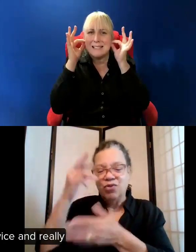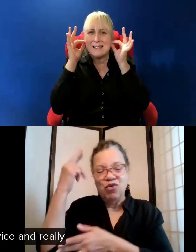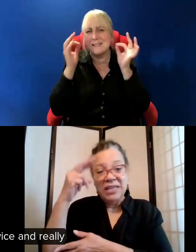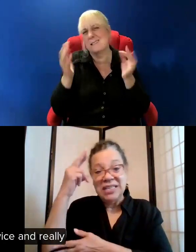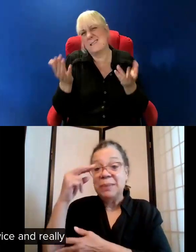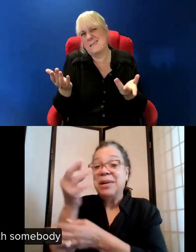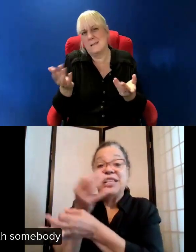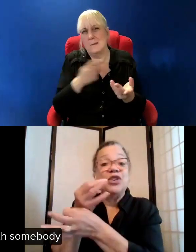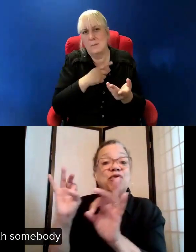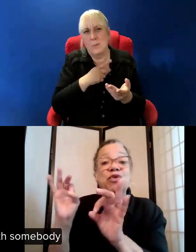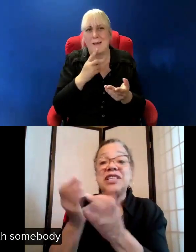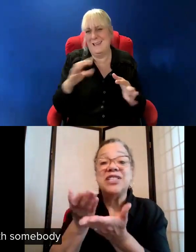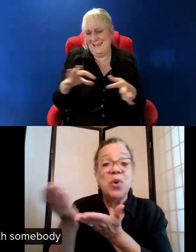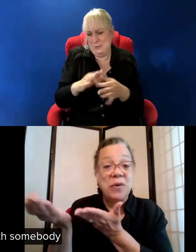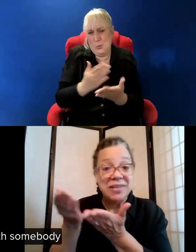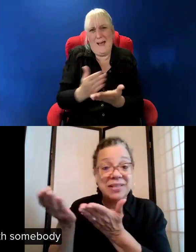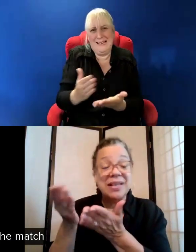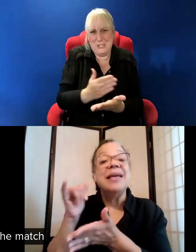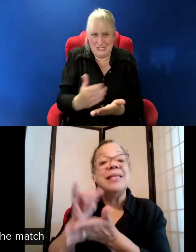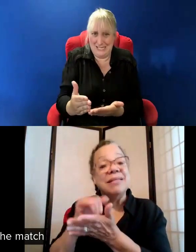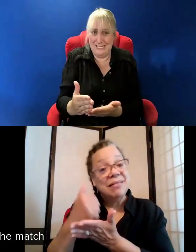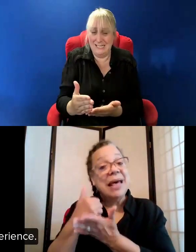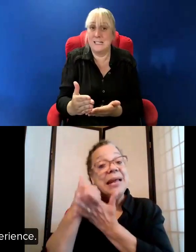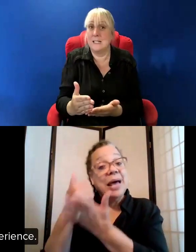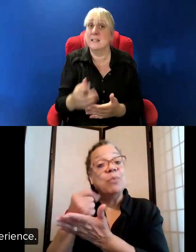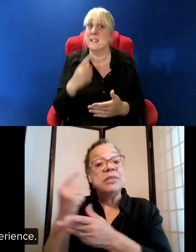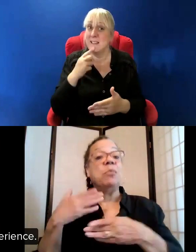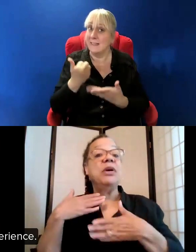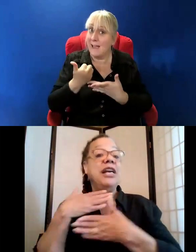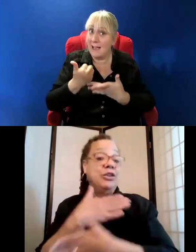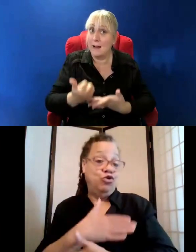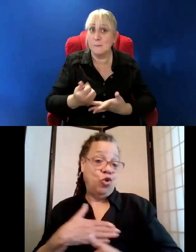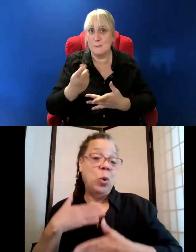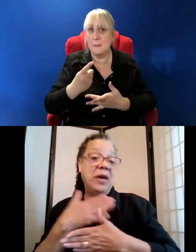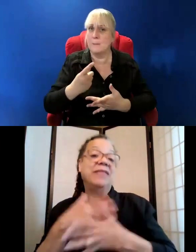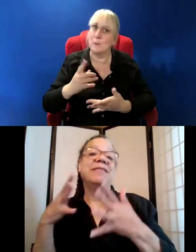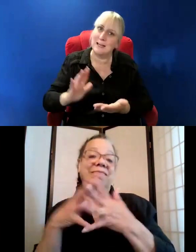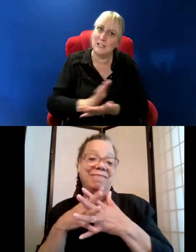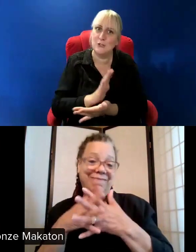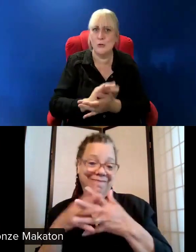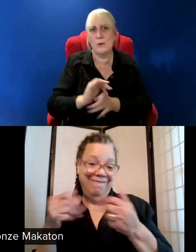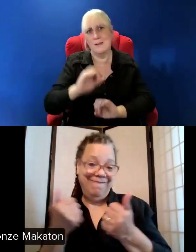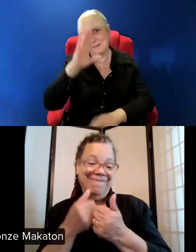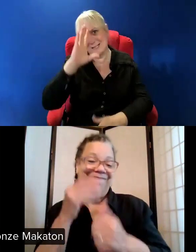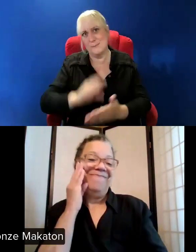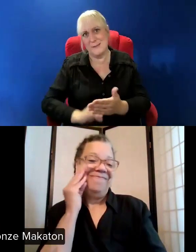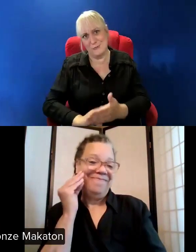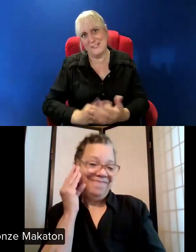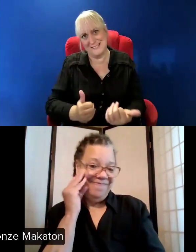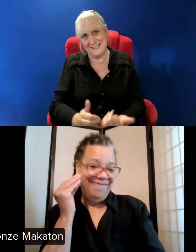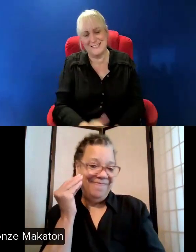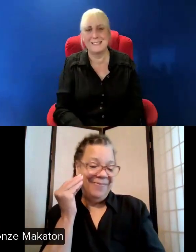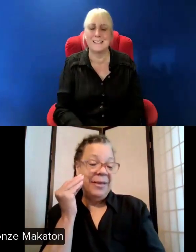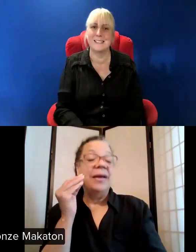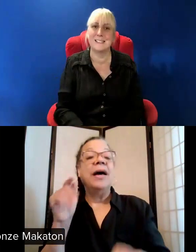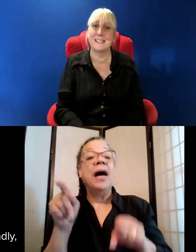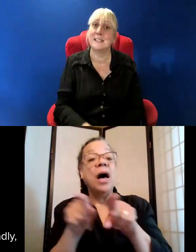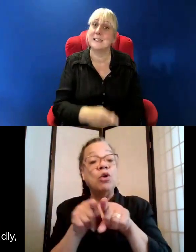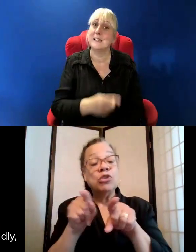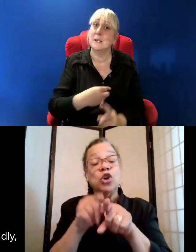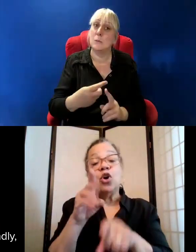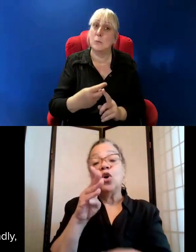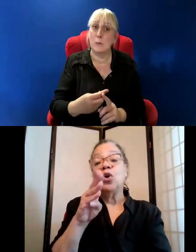service and really does help with somebody enjoying the matchday experience. And we're bronze